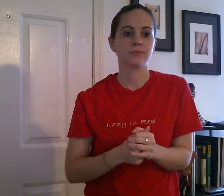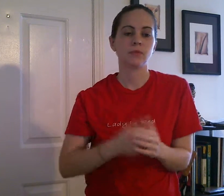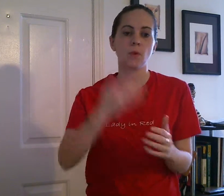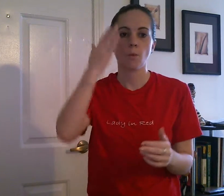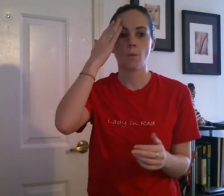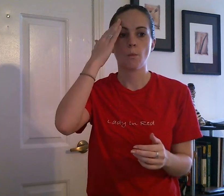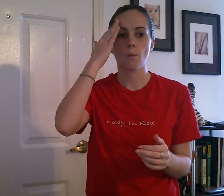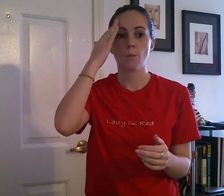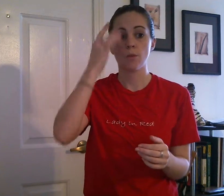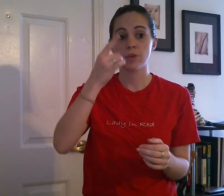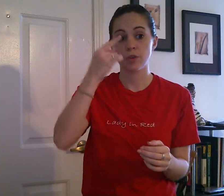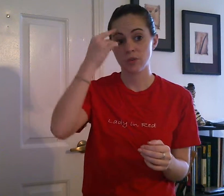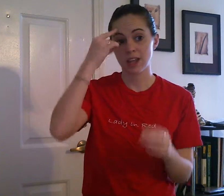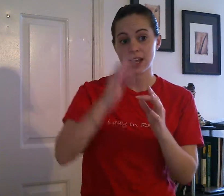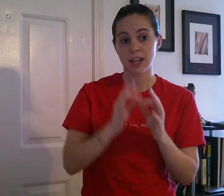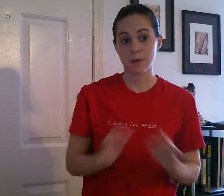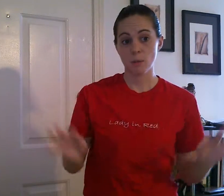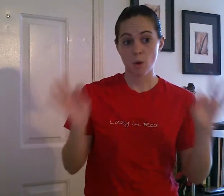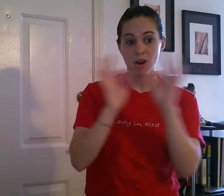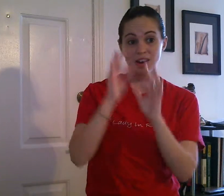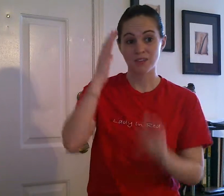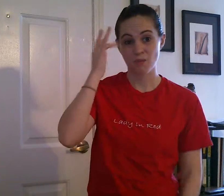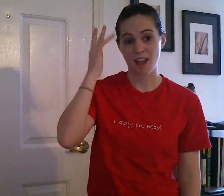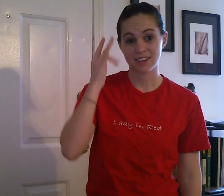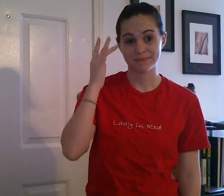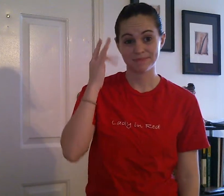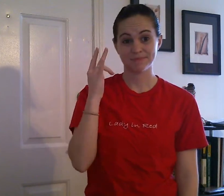do you think it is important to follow the correct order in the hierarchy of hazard controls?